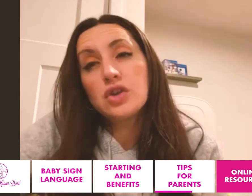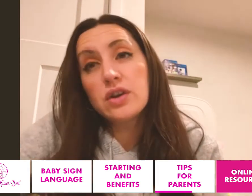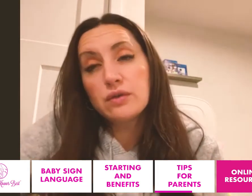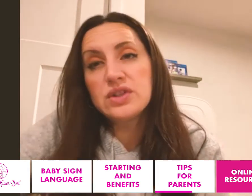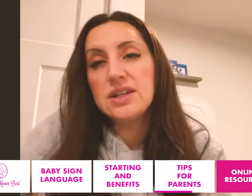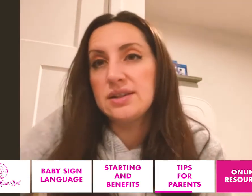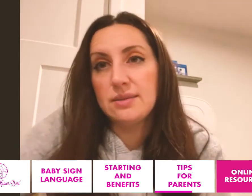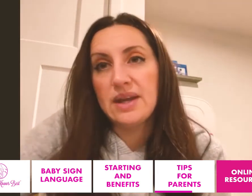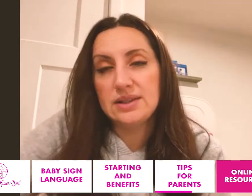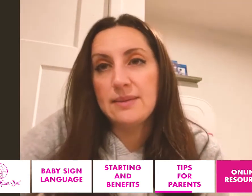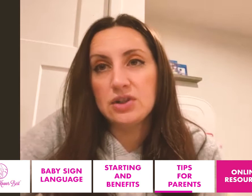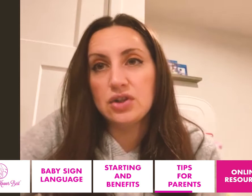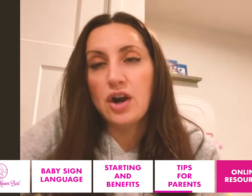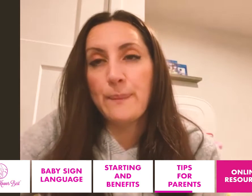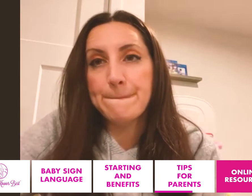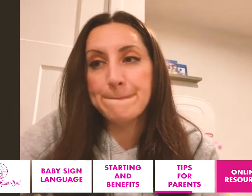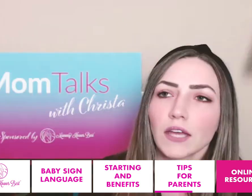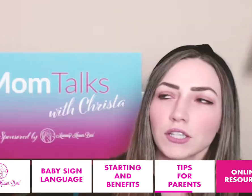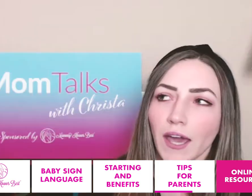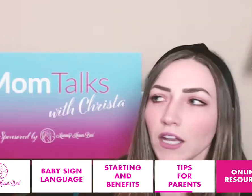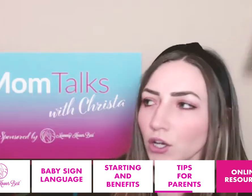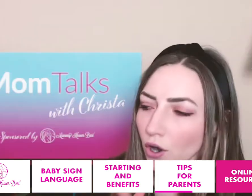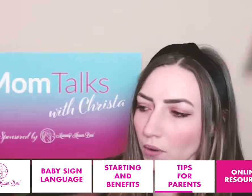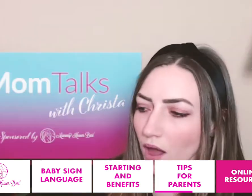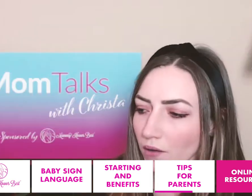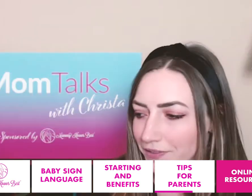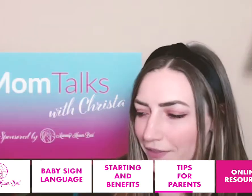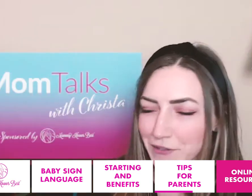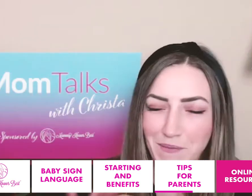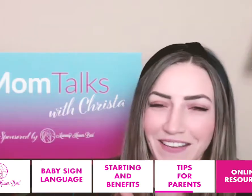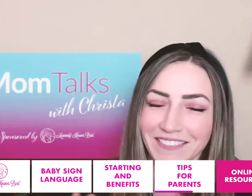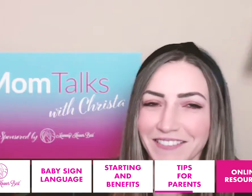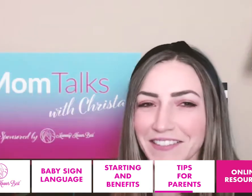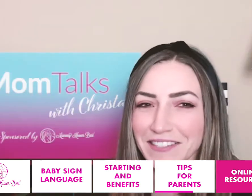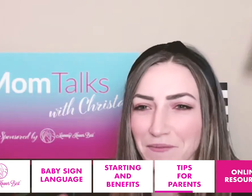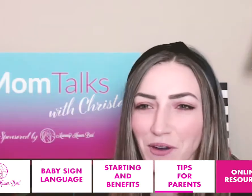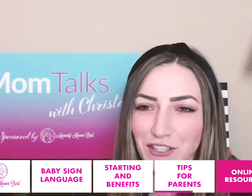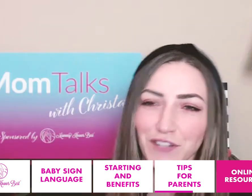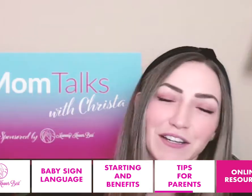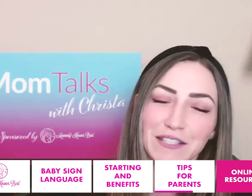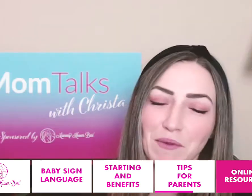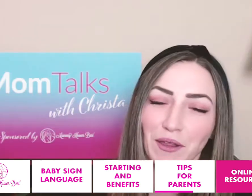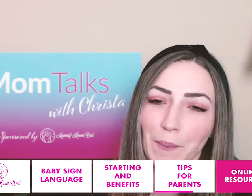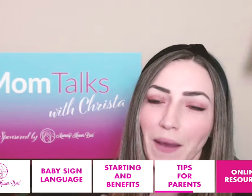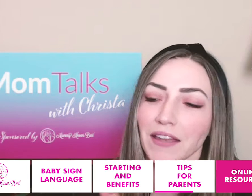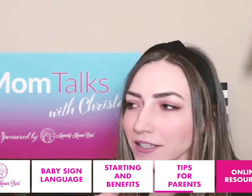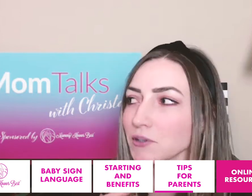the routines is the best time to start. And to kind of go along with that, this might be the same question or very similar, but especially